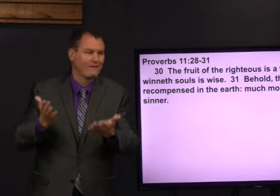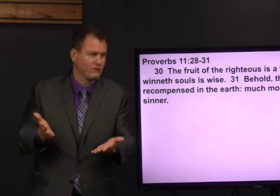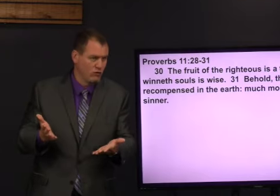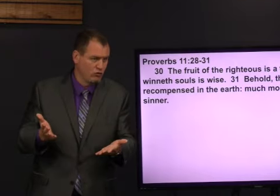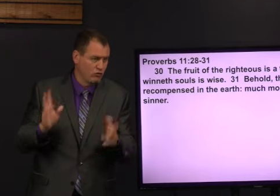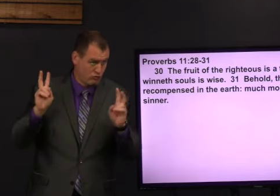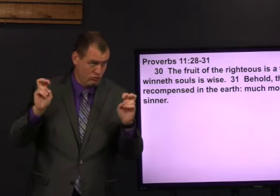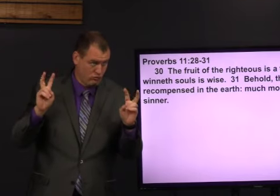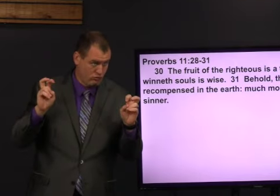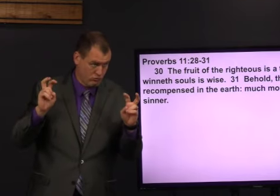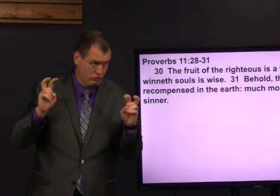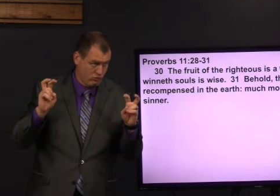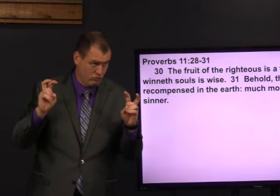to offer.